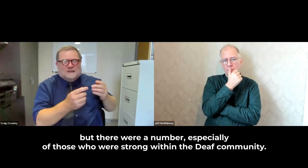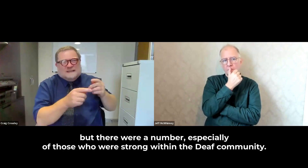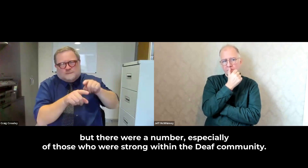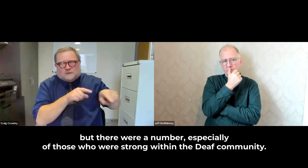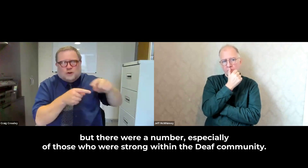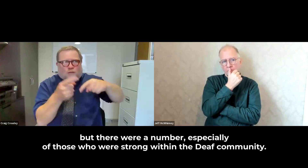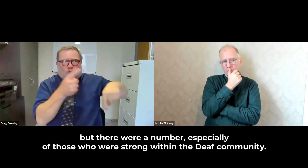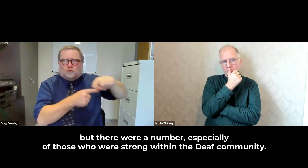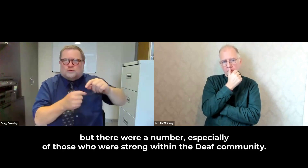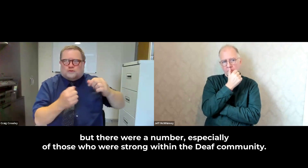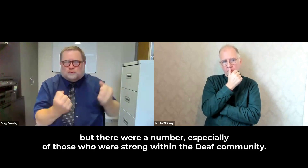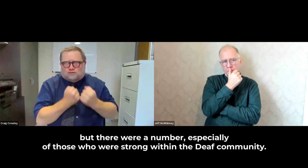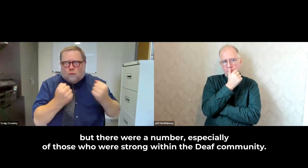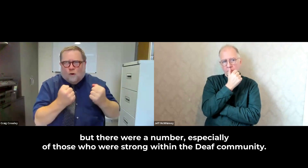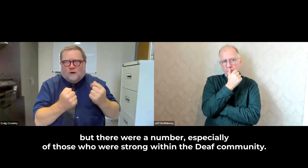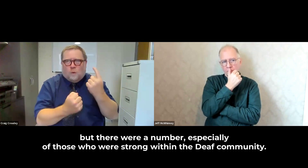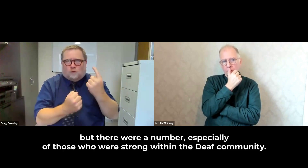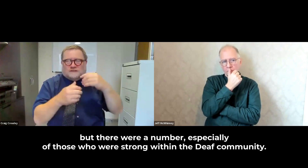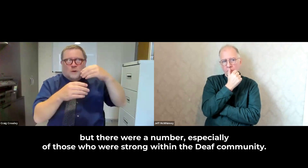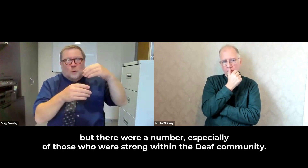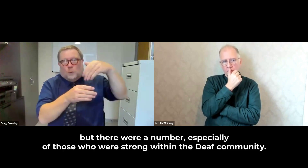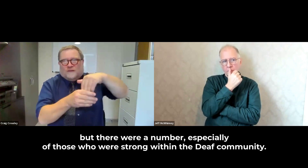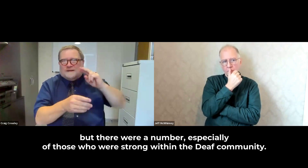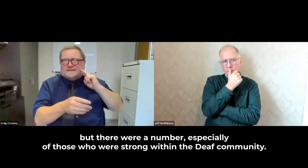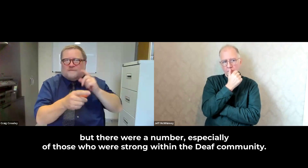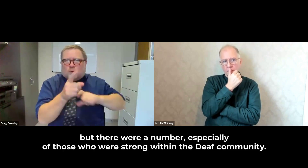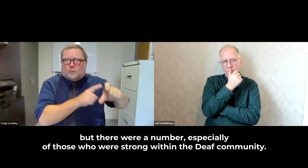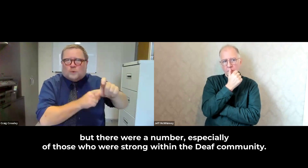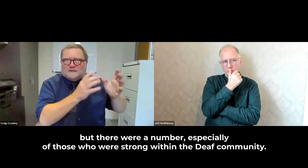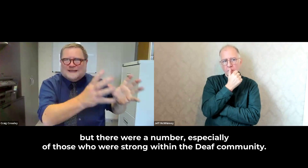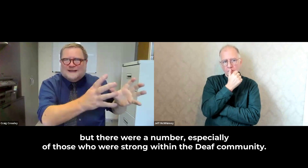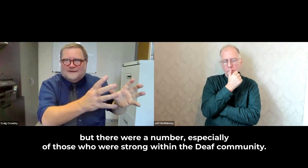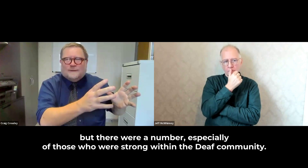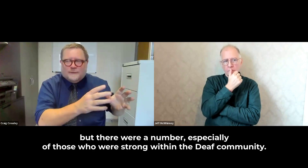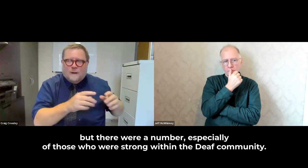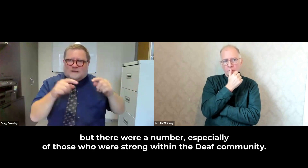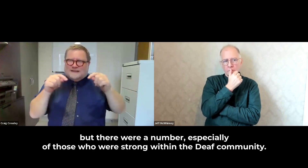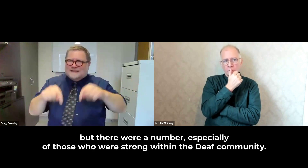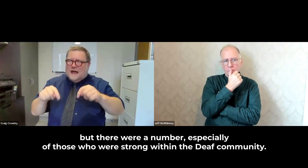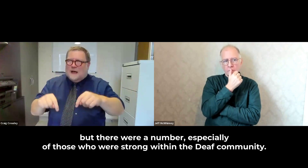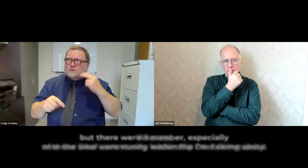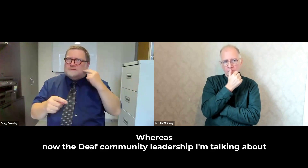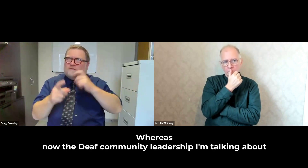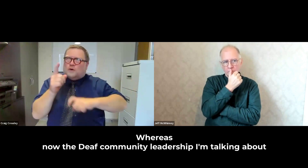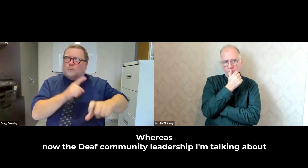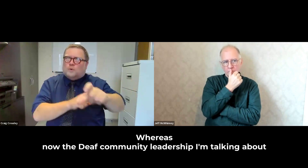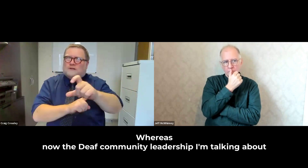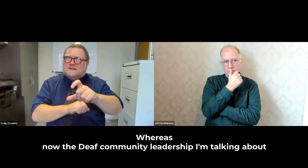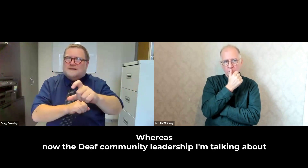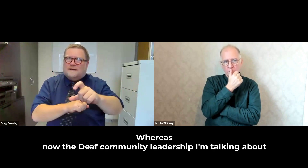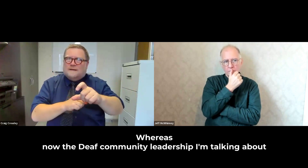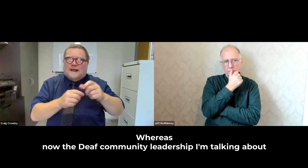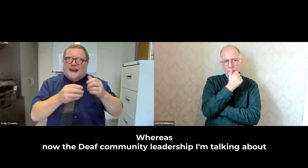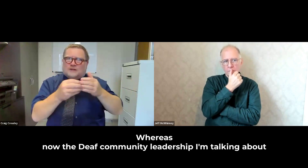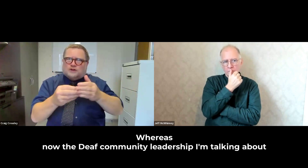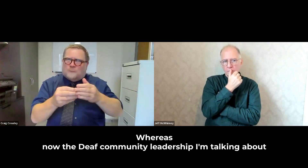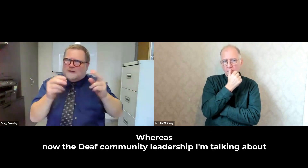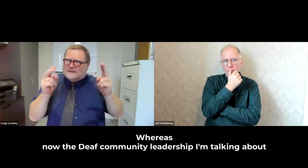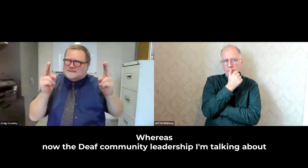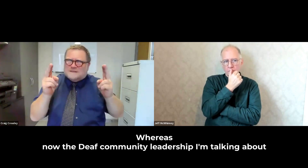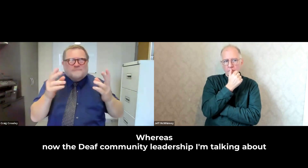there were a number, especially of those who were strong within the deaf community. Whereas now the